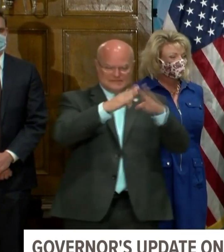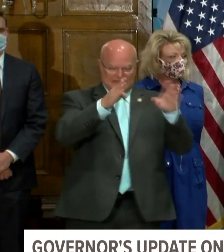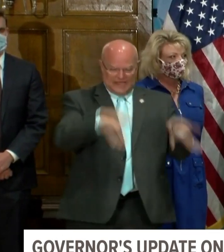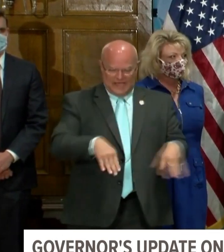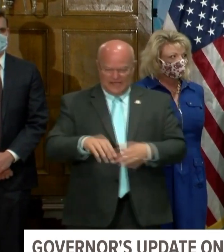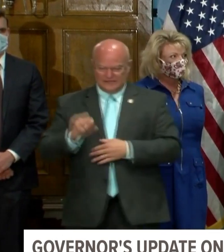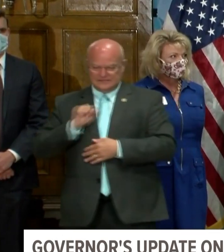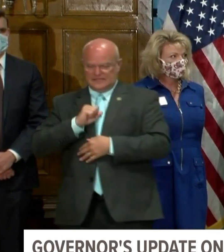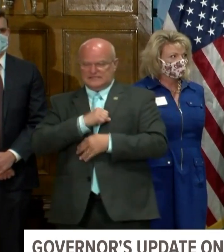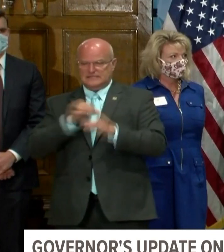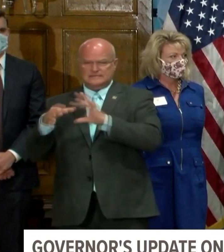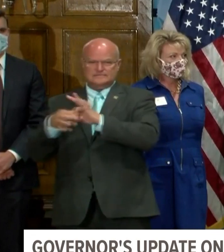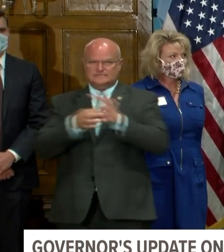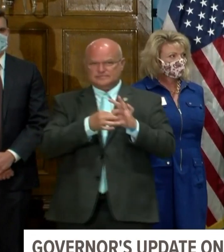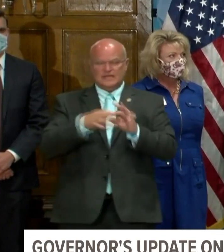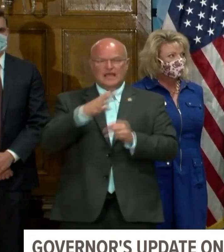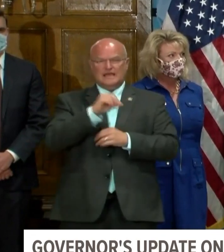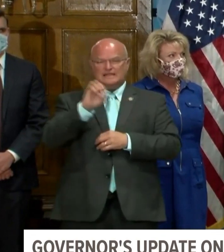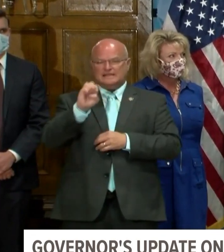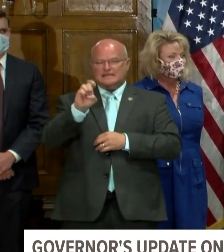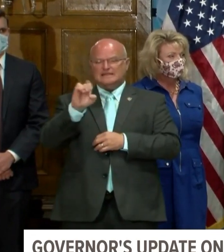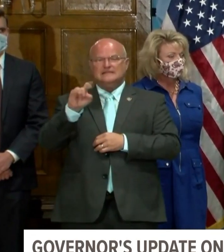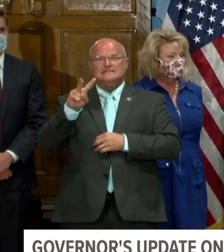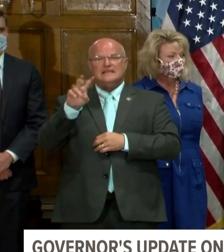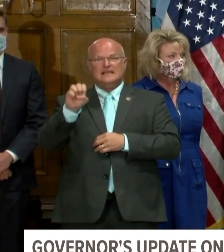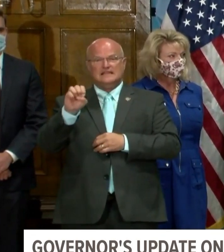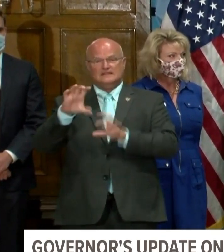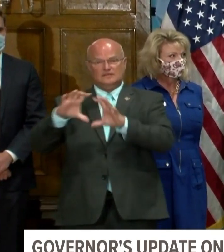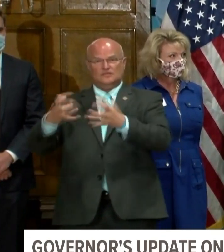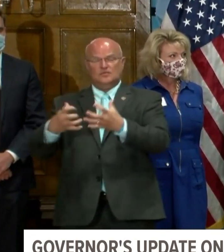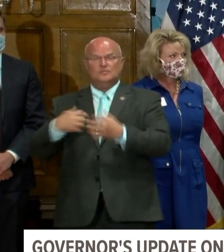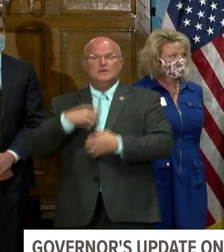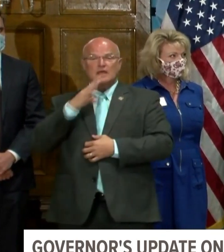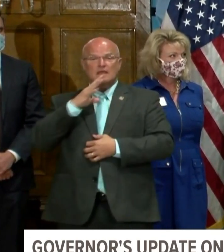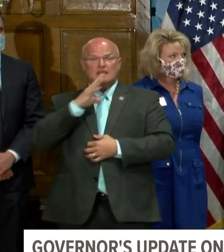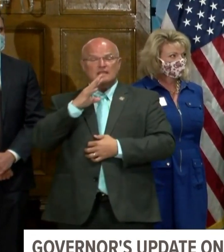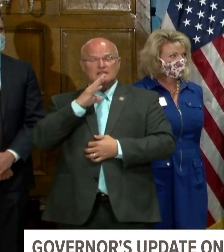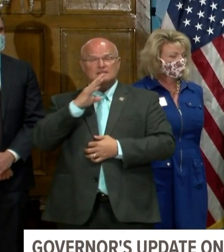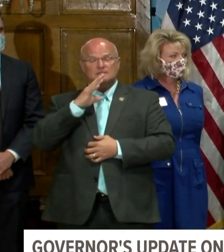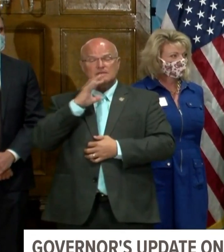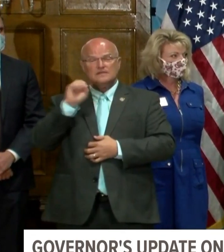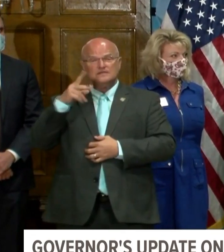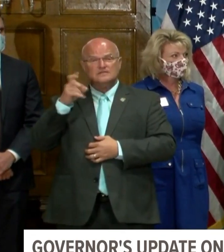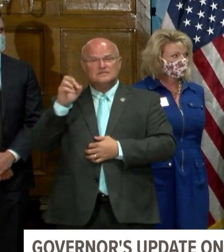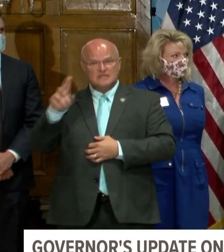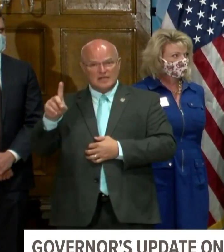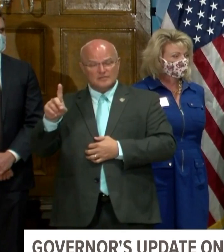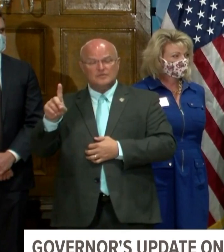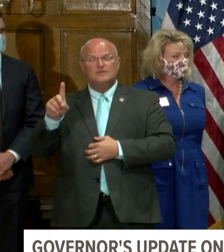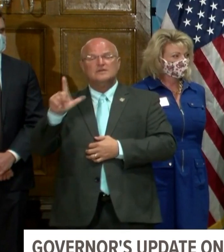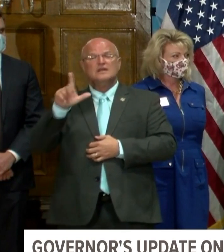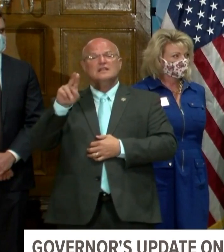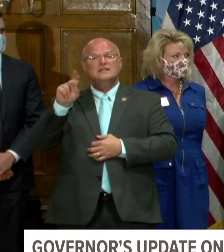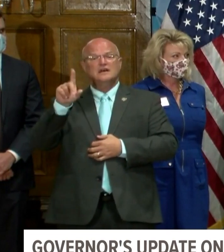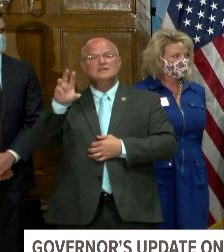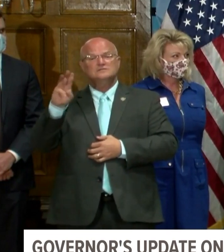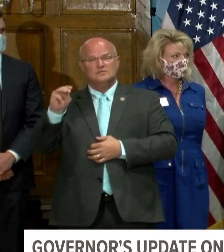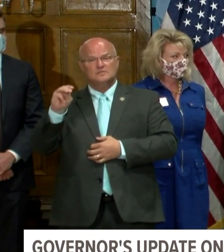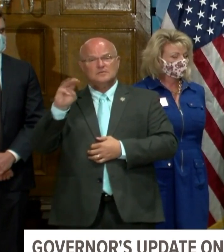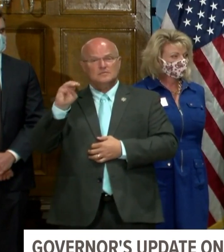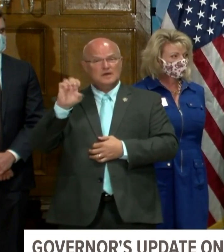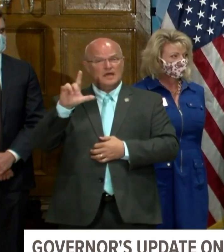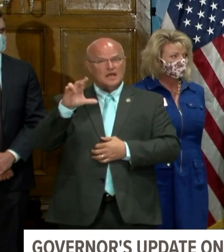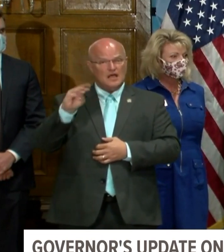Senate and the executive branch. And I also want to thank Speaker Shepard, Representative Dalby, and Representative Lundstrom, Representative